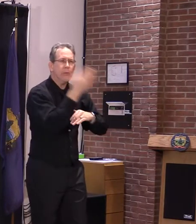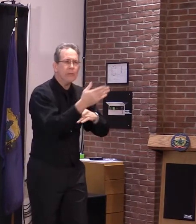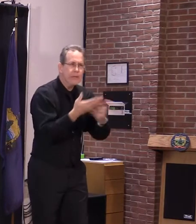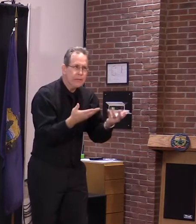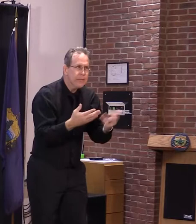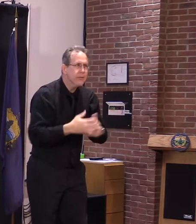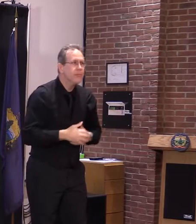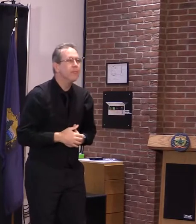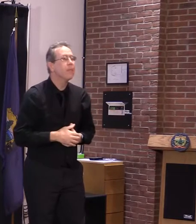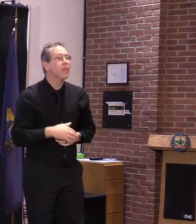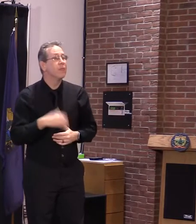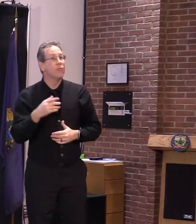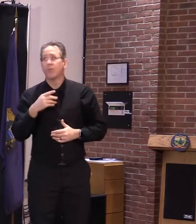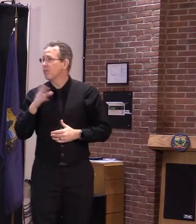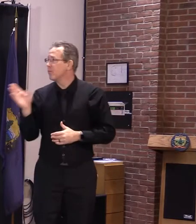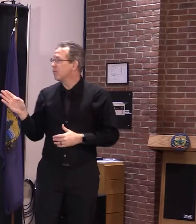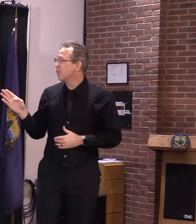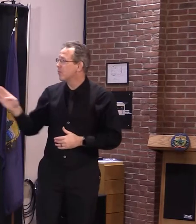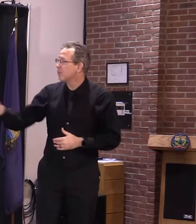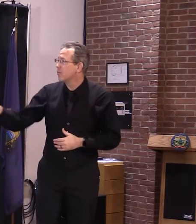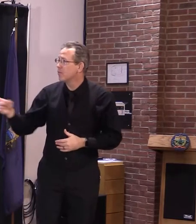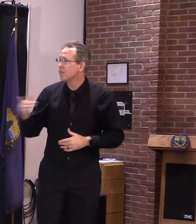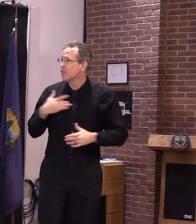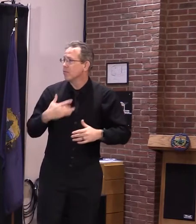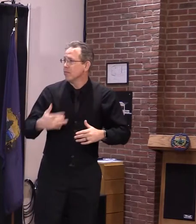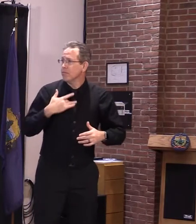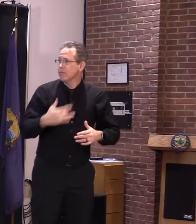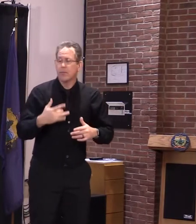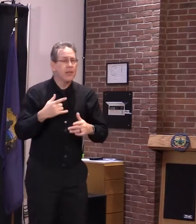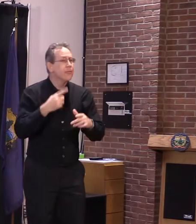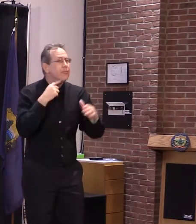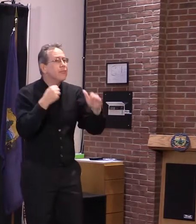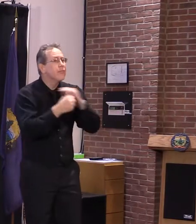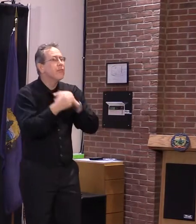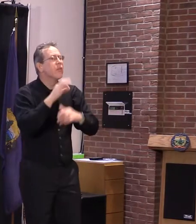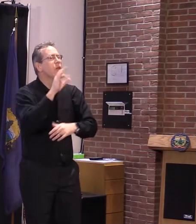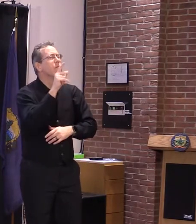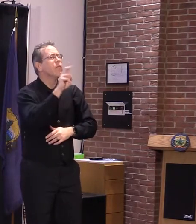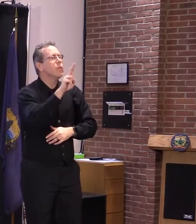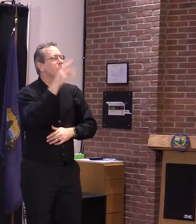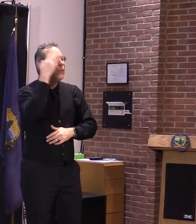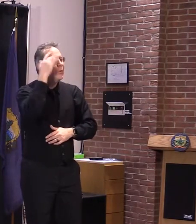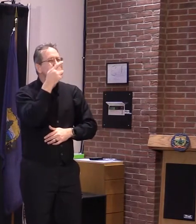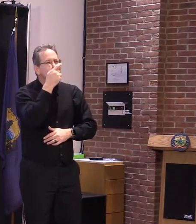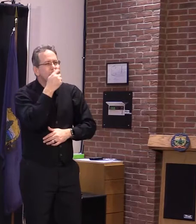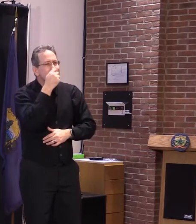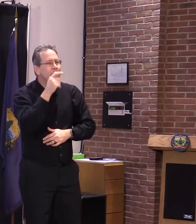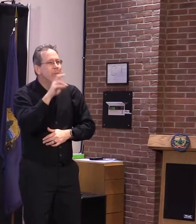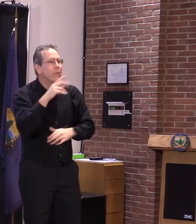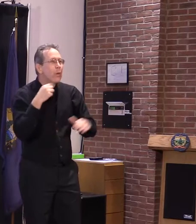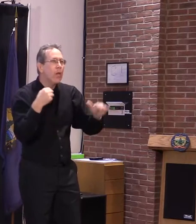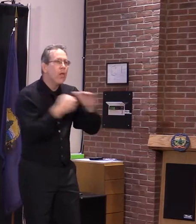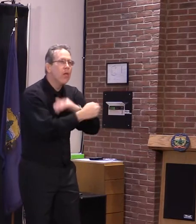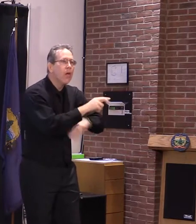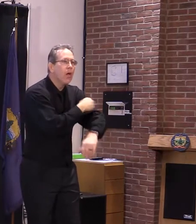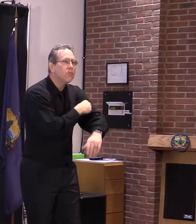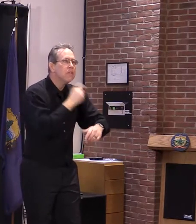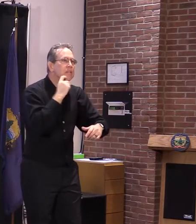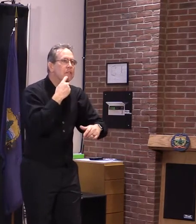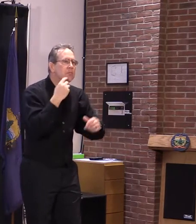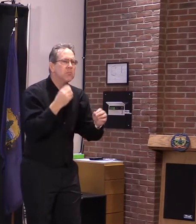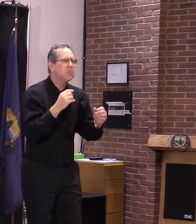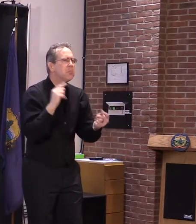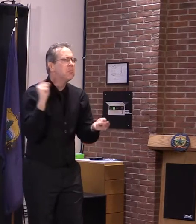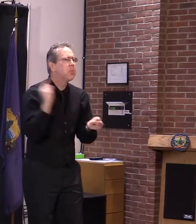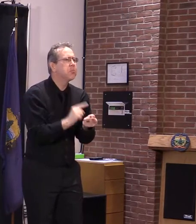the reported cases of the flu in the hospital, those that need to be hospitalized for the flu, have remained very low so far this year. So